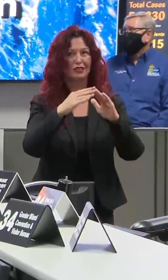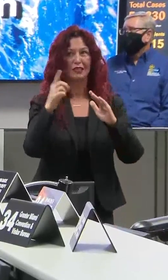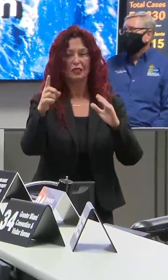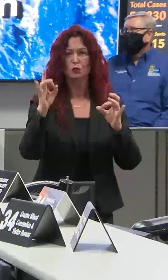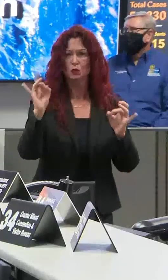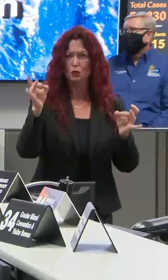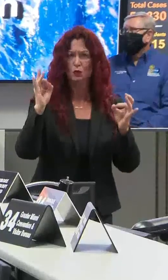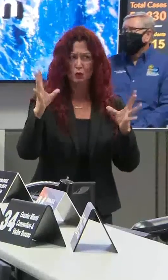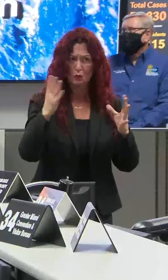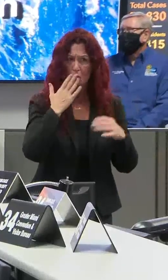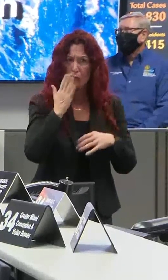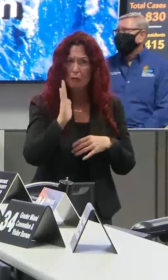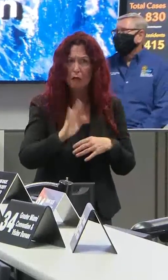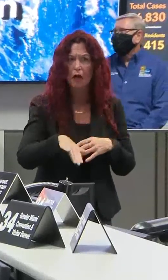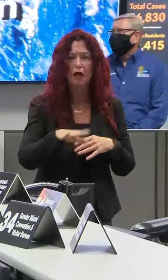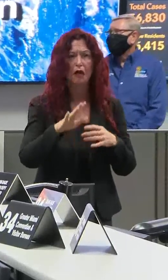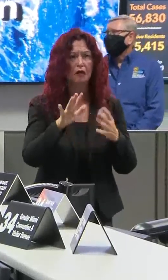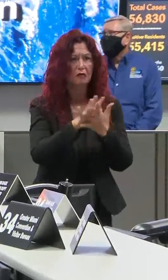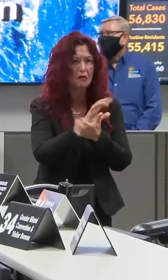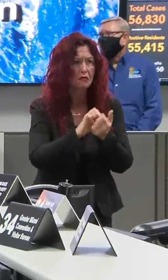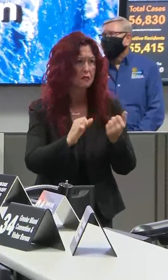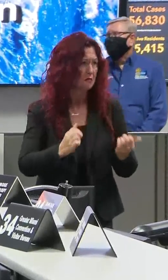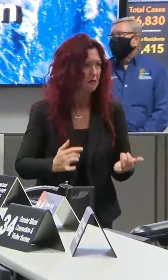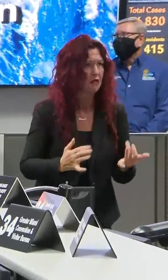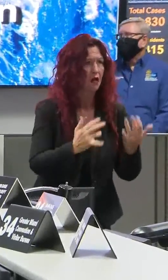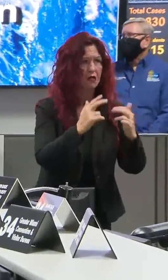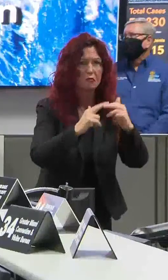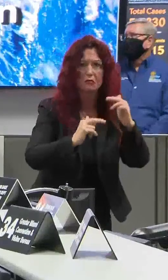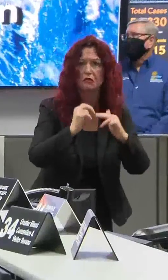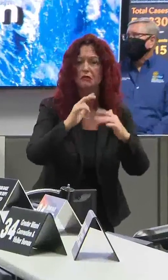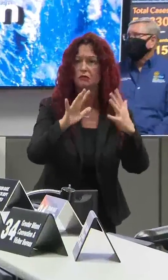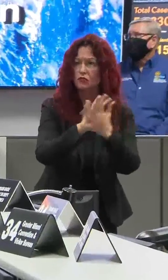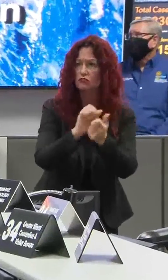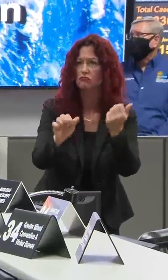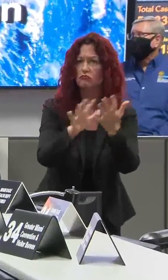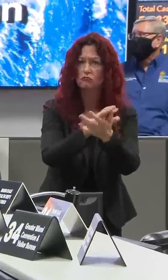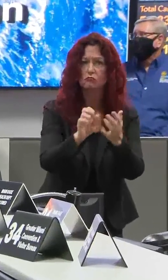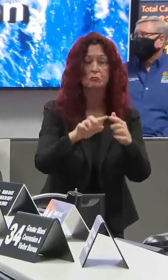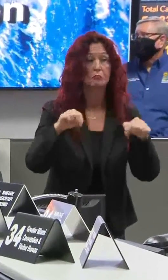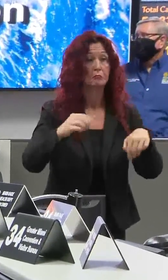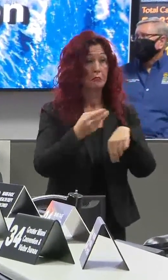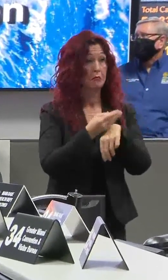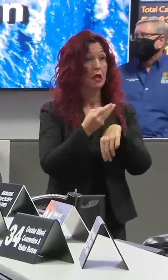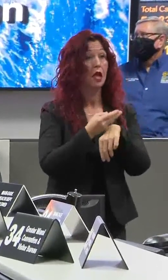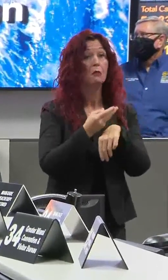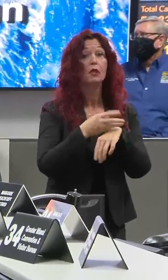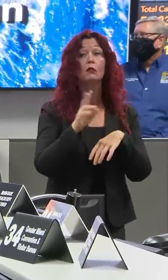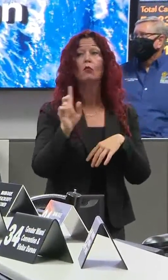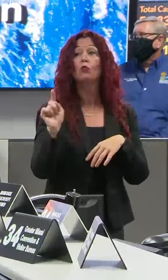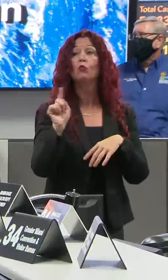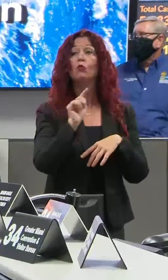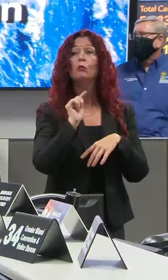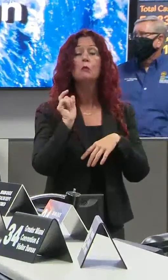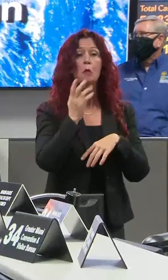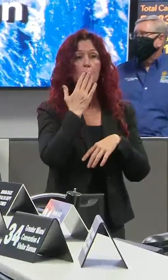light, and I think that the police departments, both the Miami-Dade and Miami Police Departments,